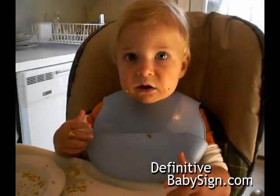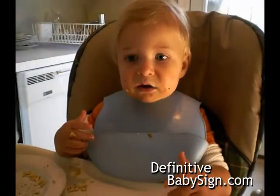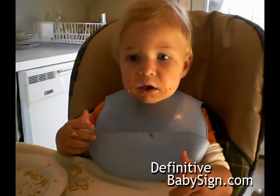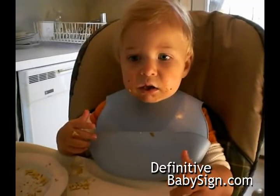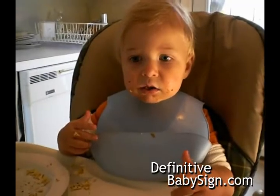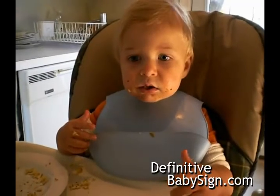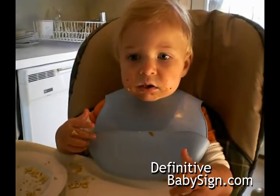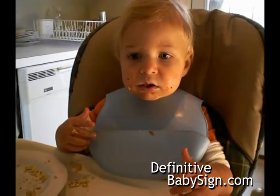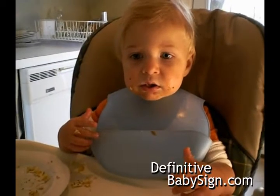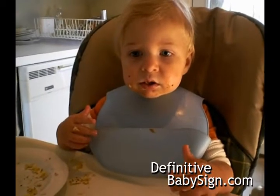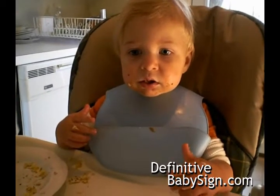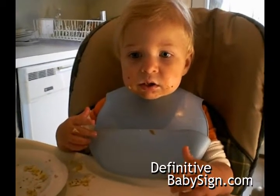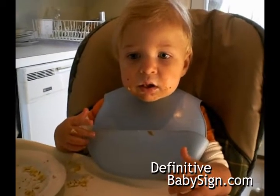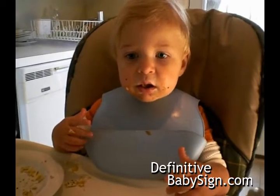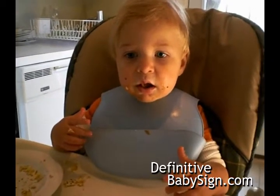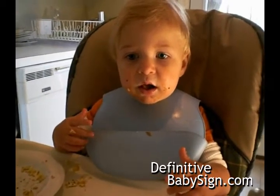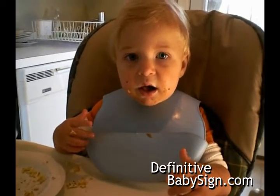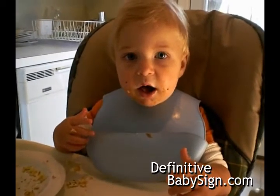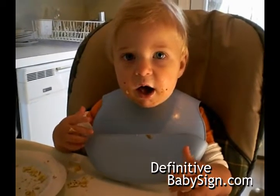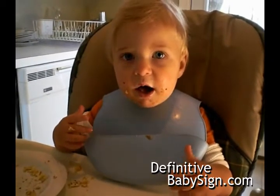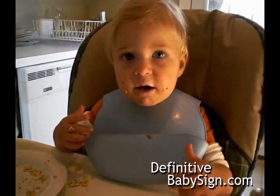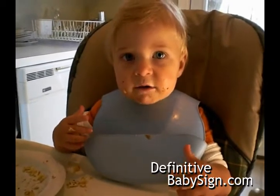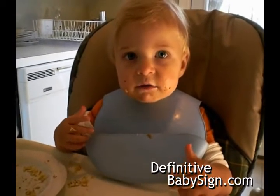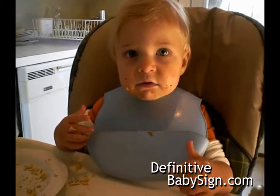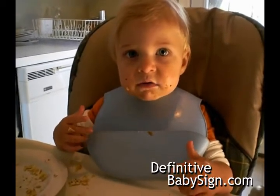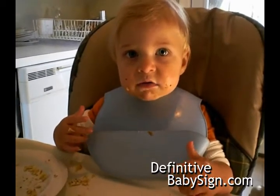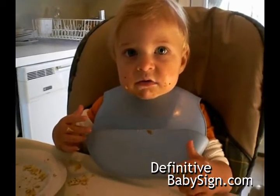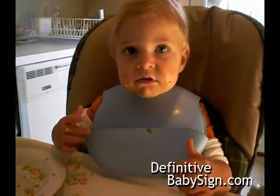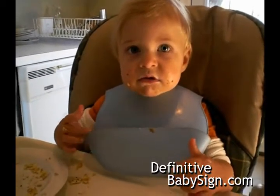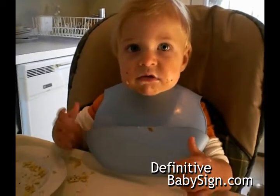Holden, are you all done? Show me all done.